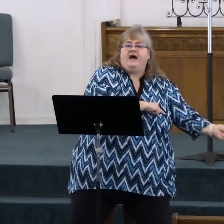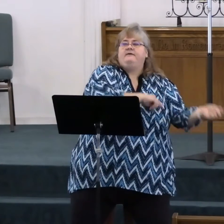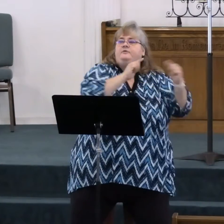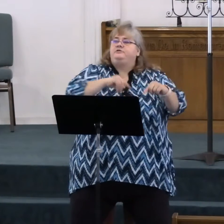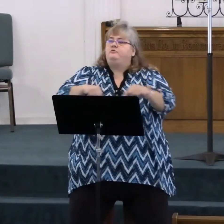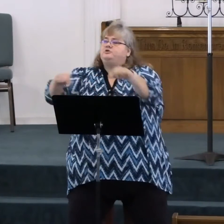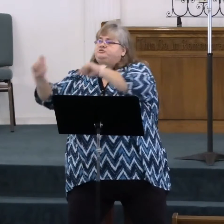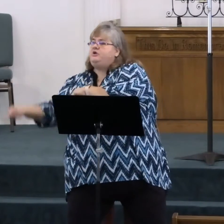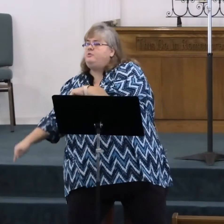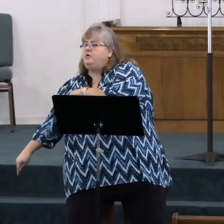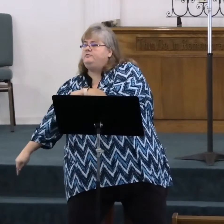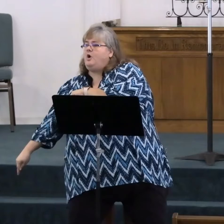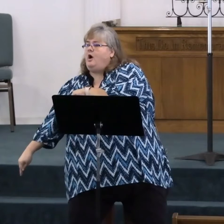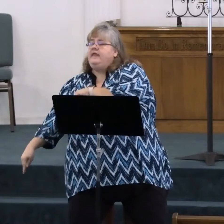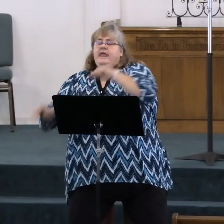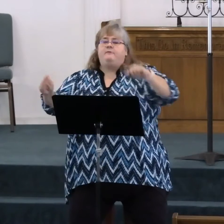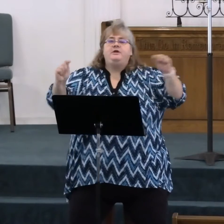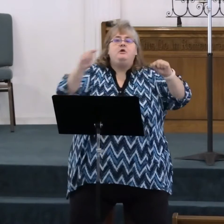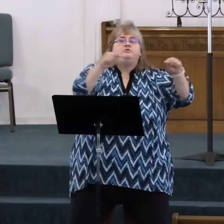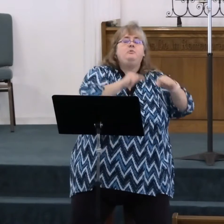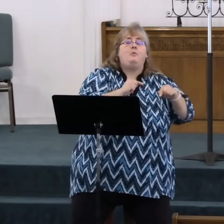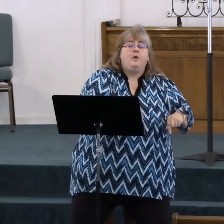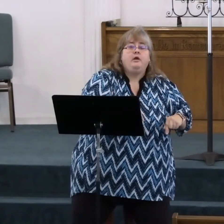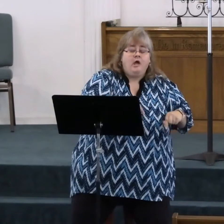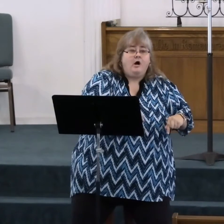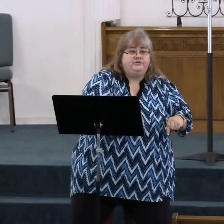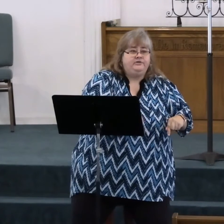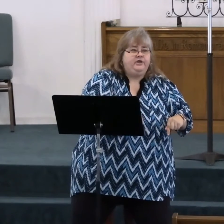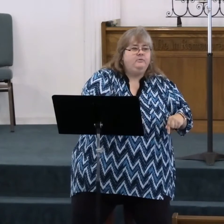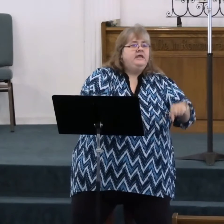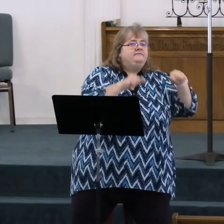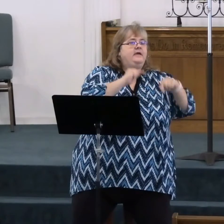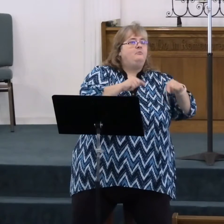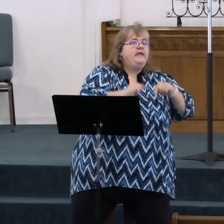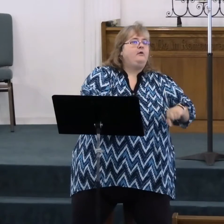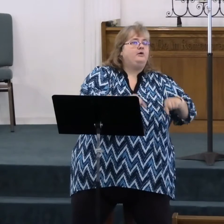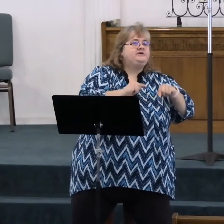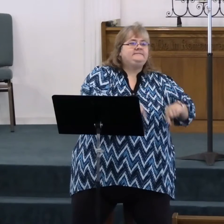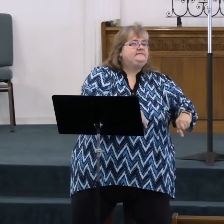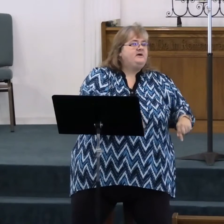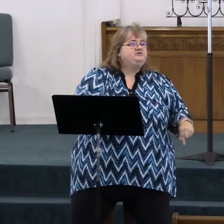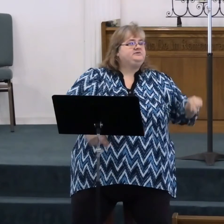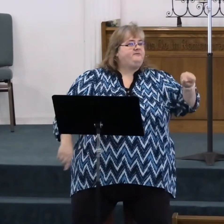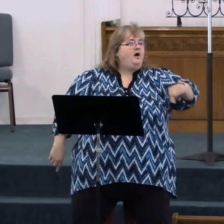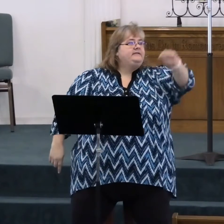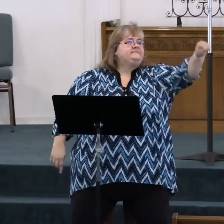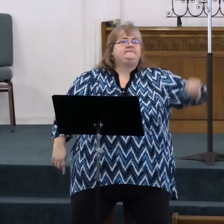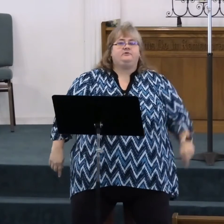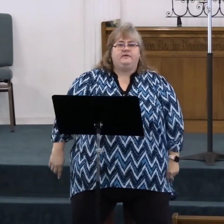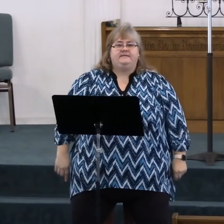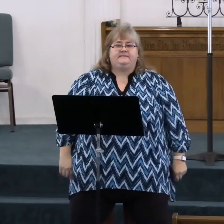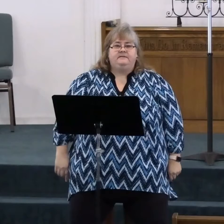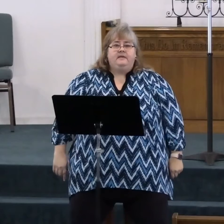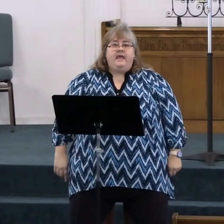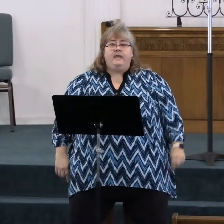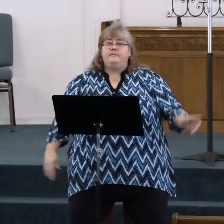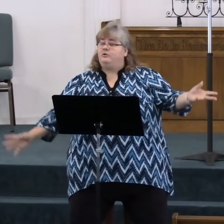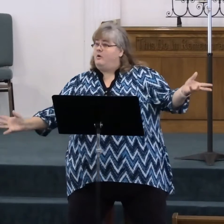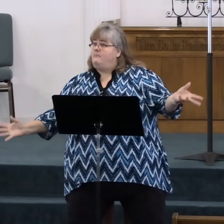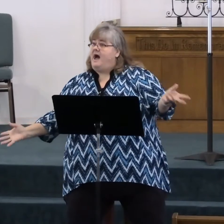if we do not share the Word of God, if we don't do what we're called to do, then we are just as much at fault as the sinner is. Amen or oh my.